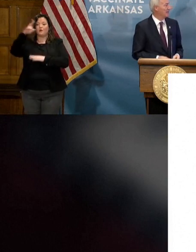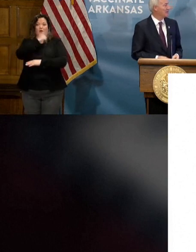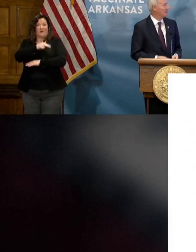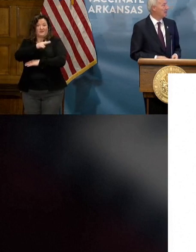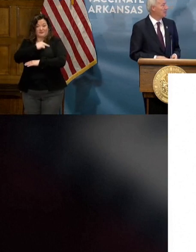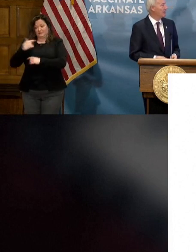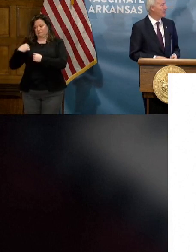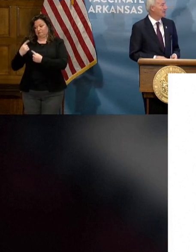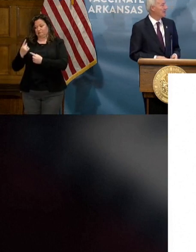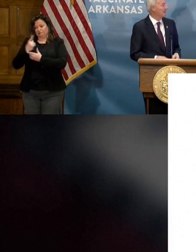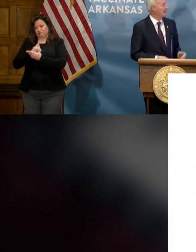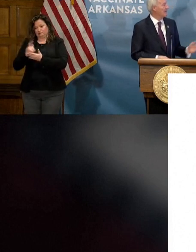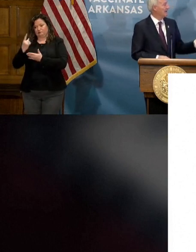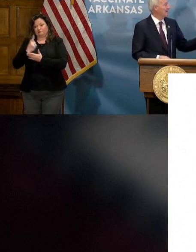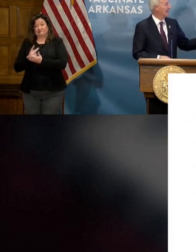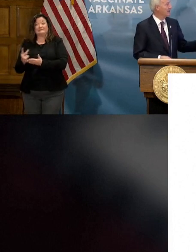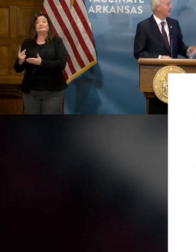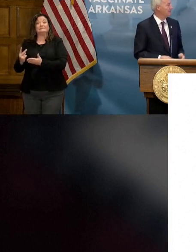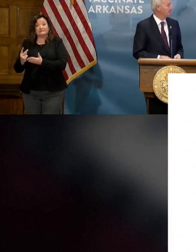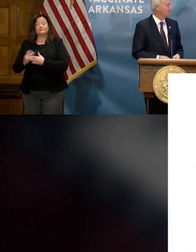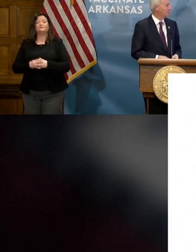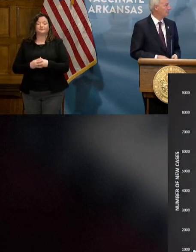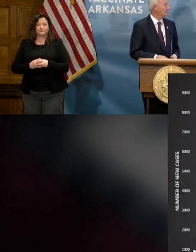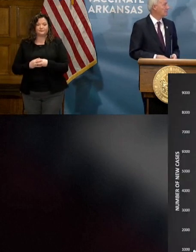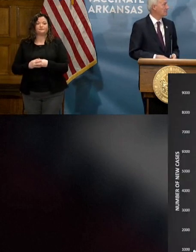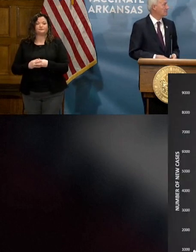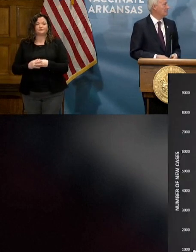in the last couple of weeks. Next,